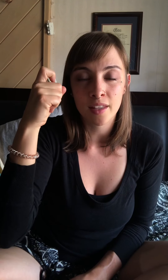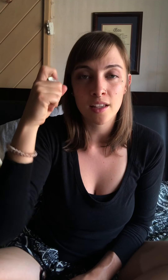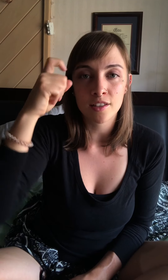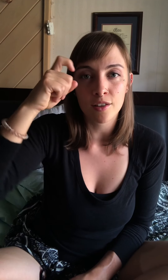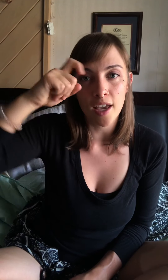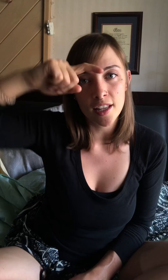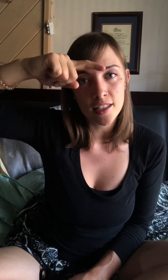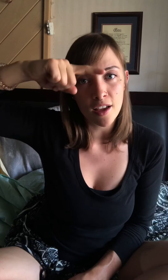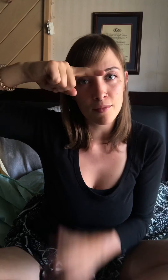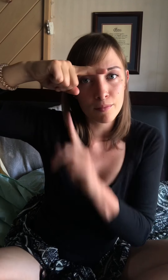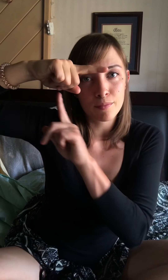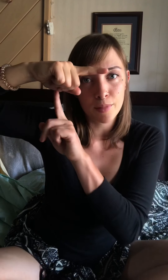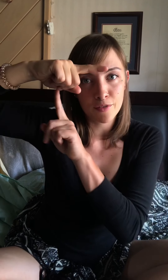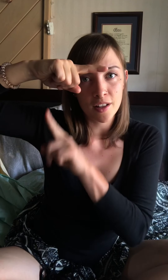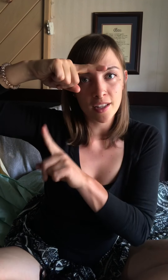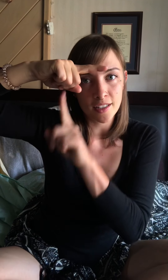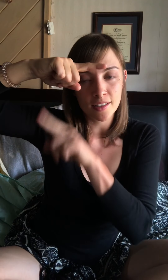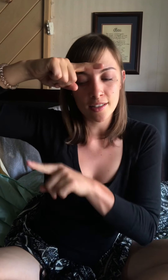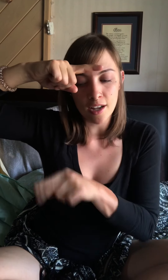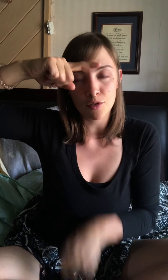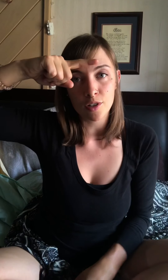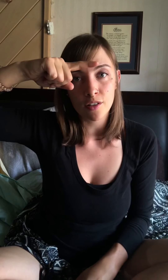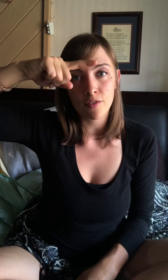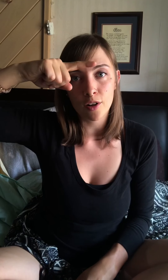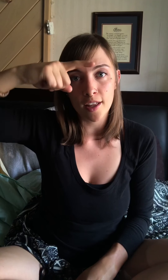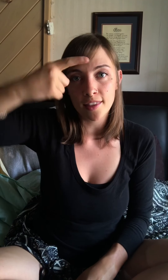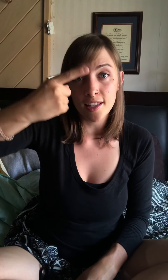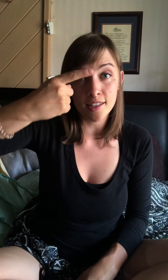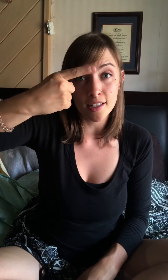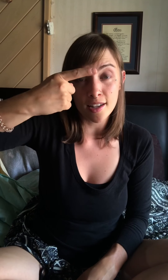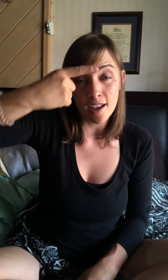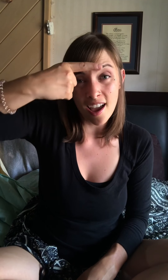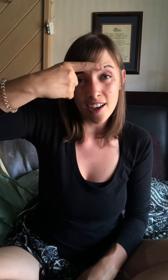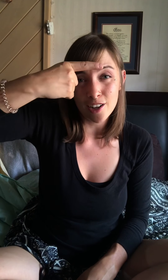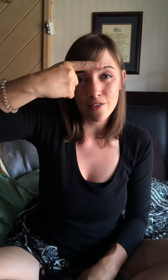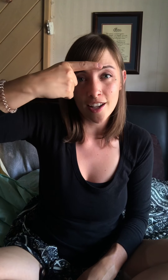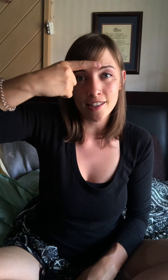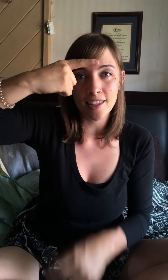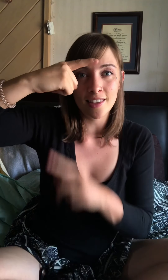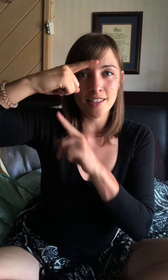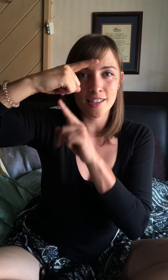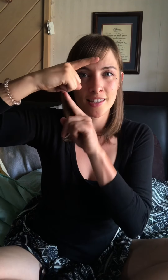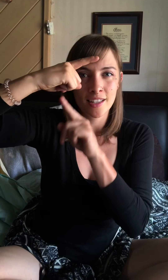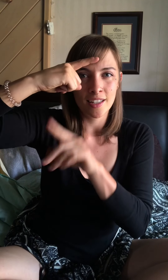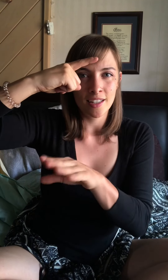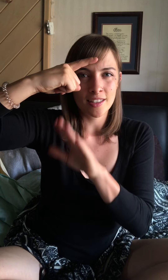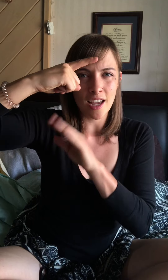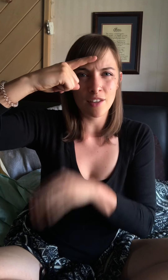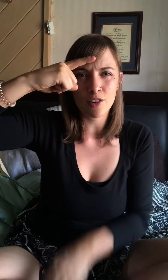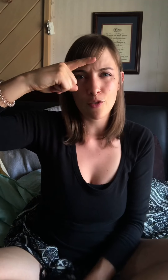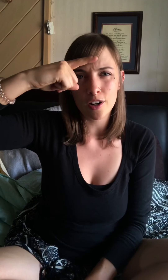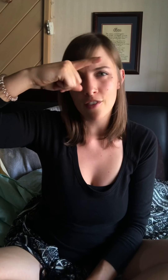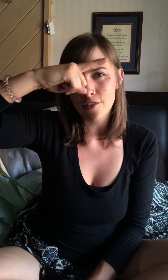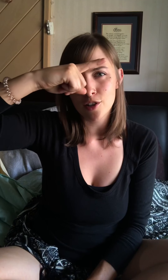So again, it's not perfectly down towards the floor like this. It's not at your face like this. It's kind of at a 45-degree